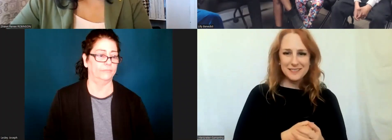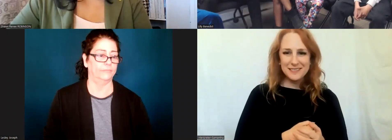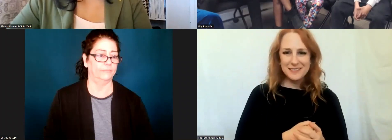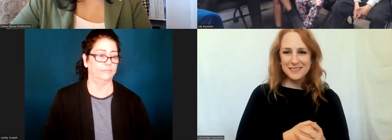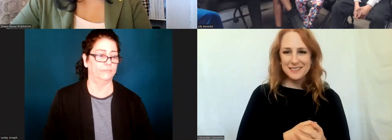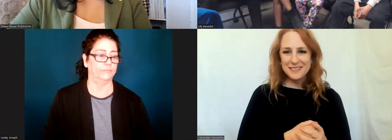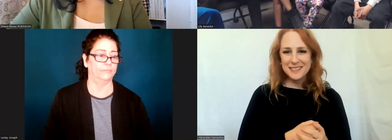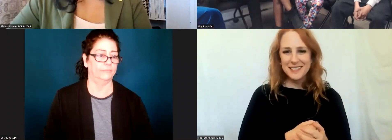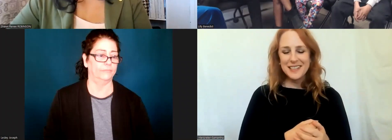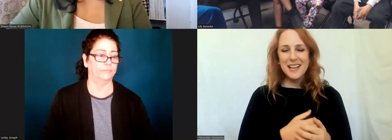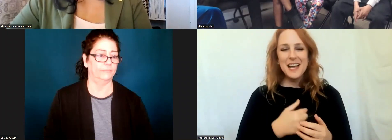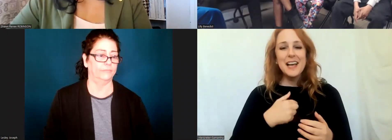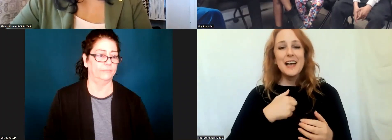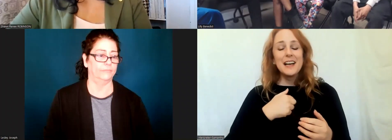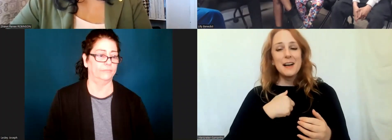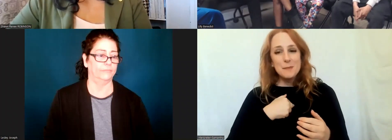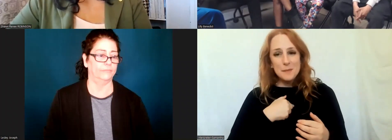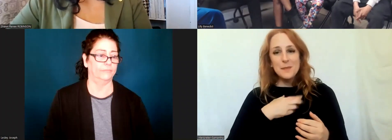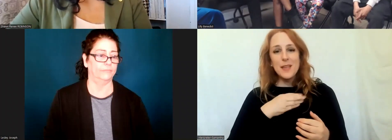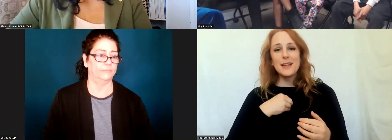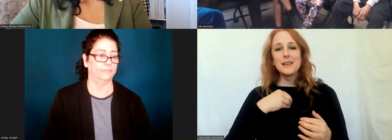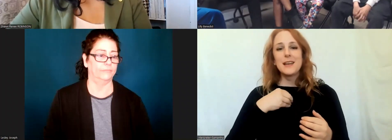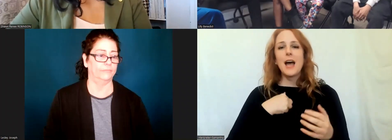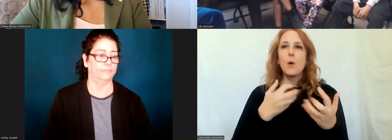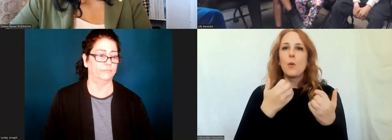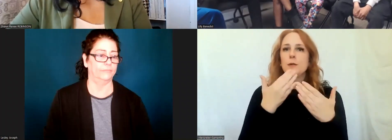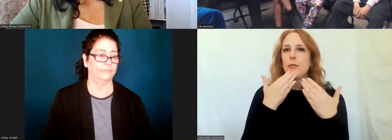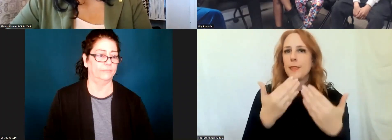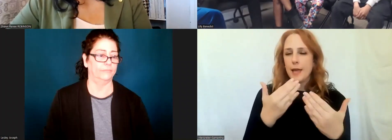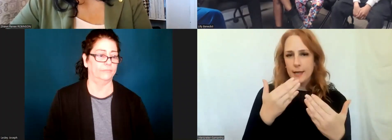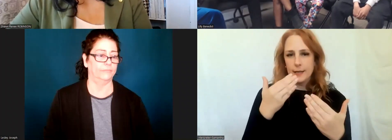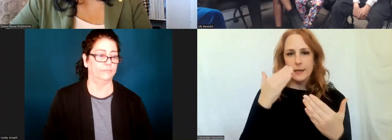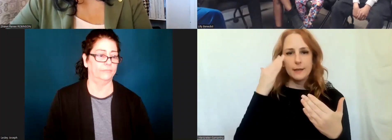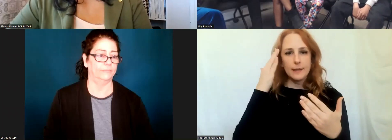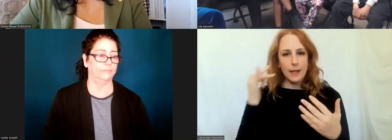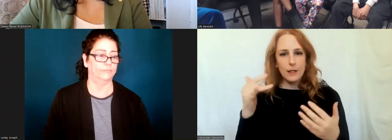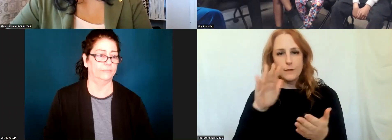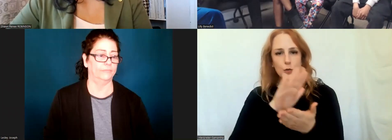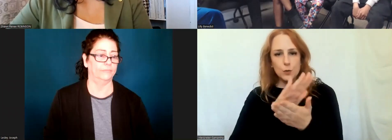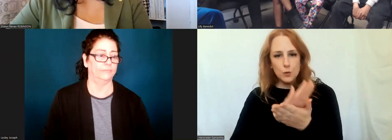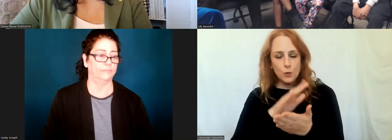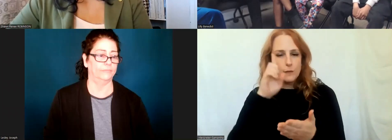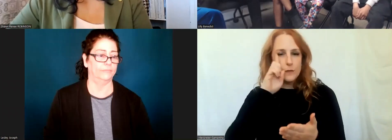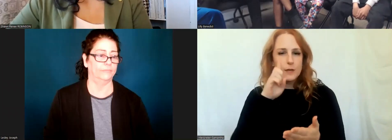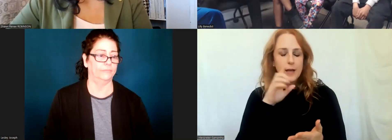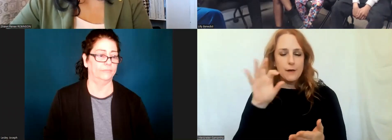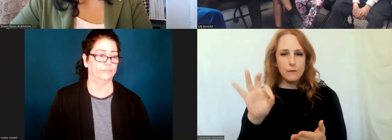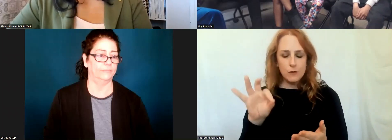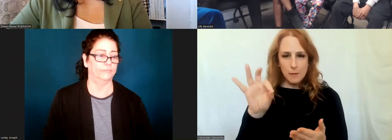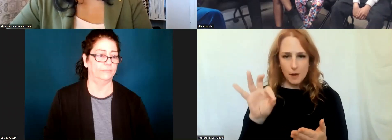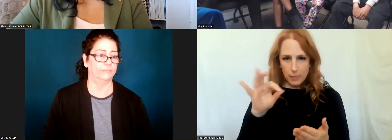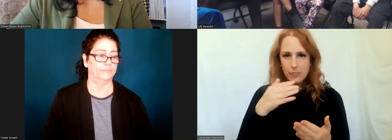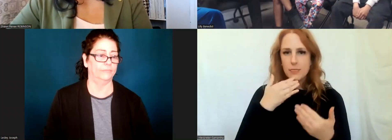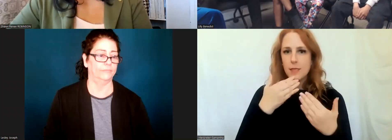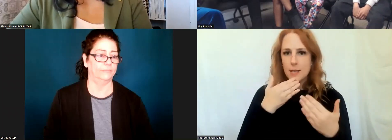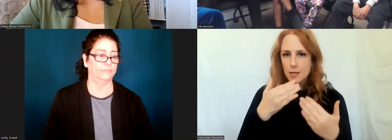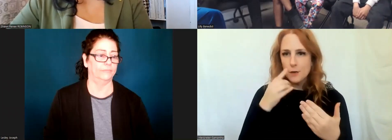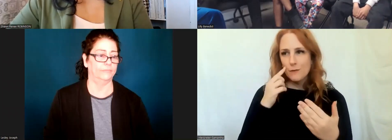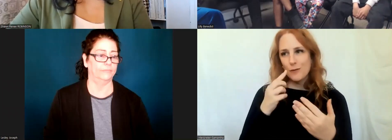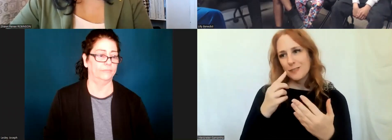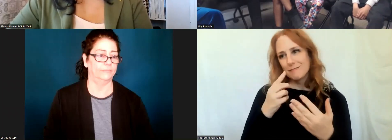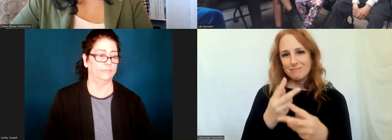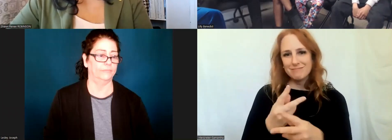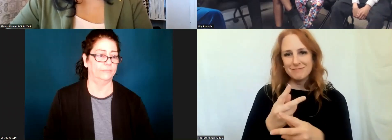On behalf of SEED, I want to thank California School for the Deaf, Fremont, for lending us their students for